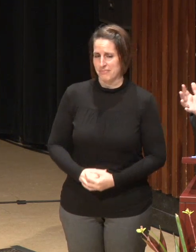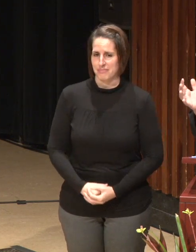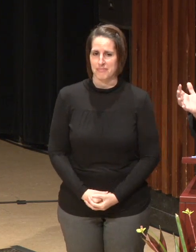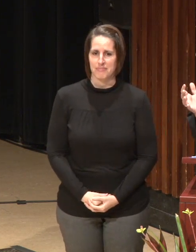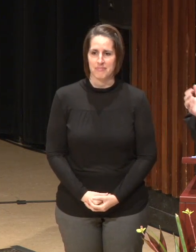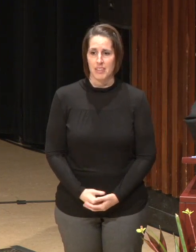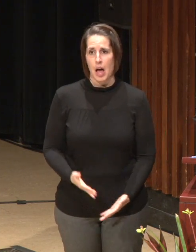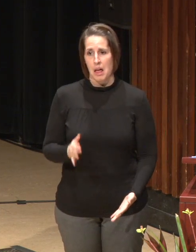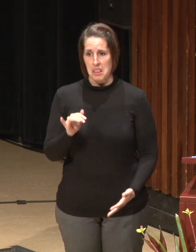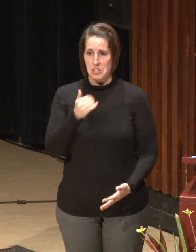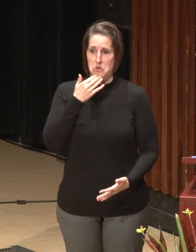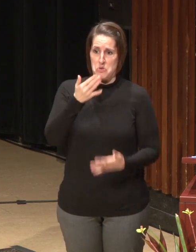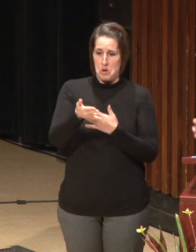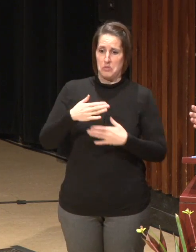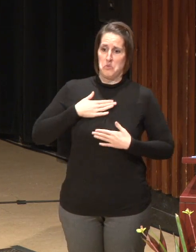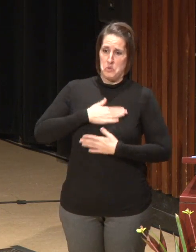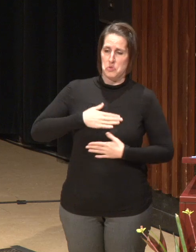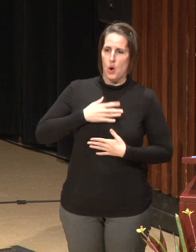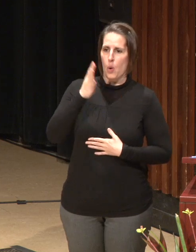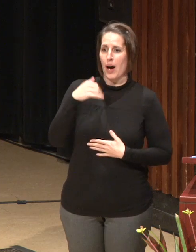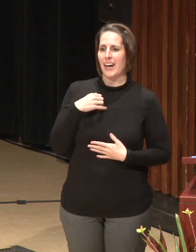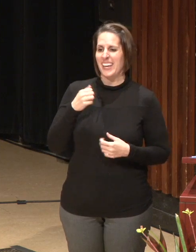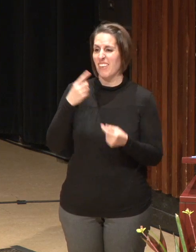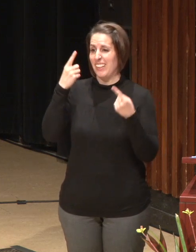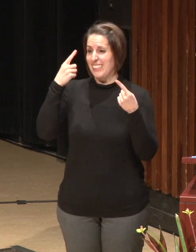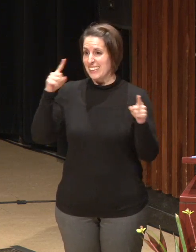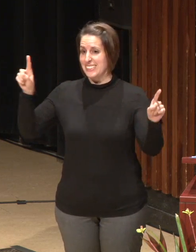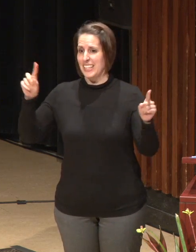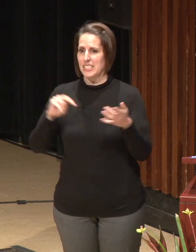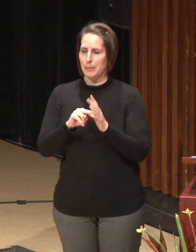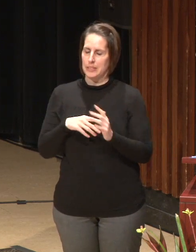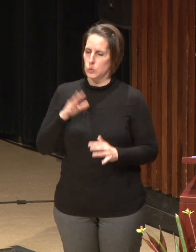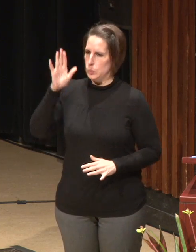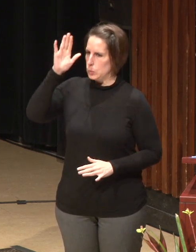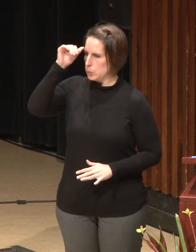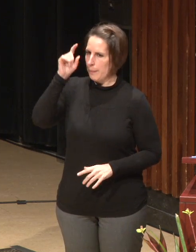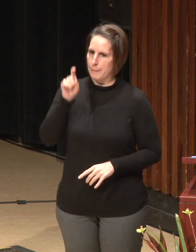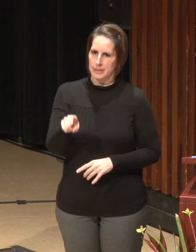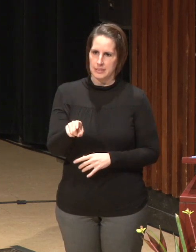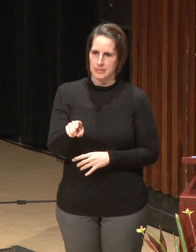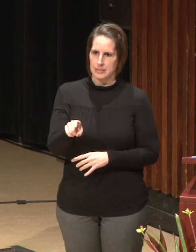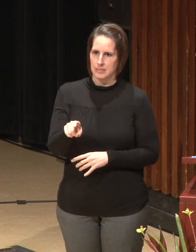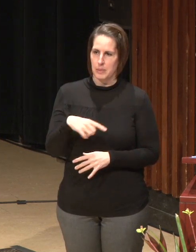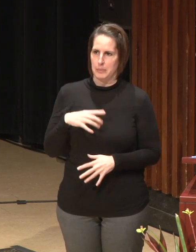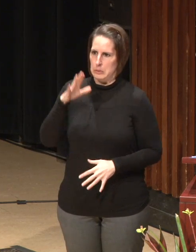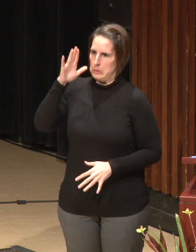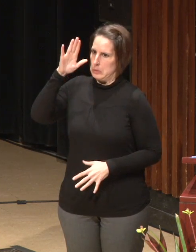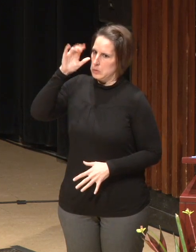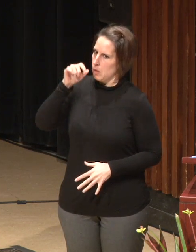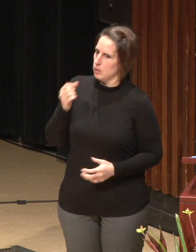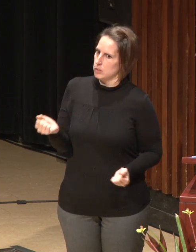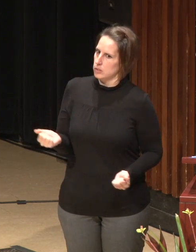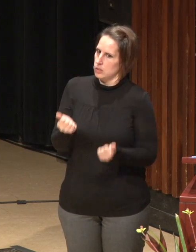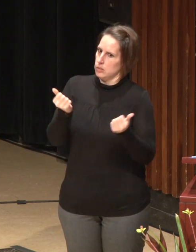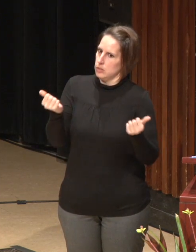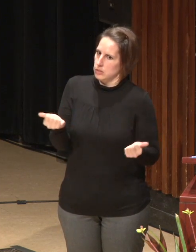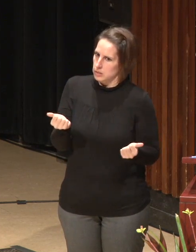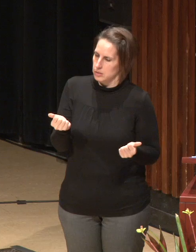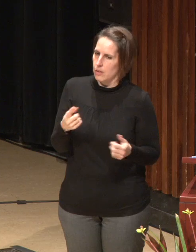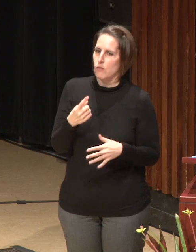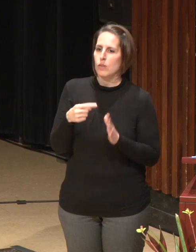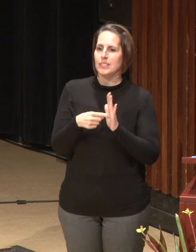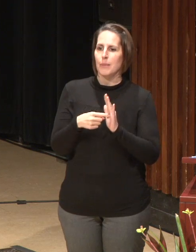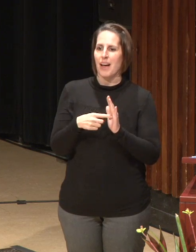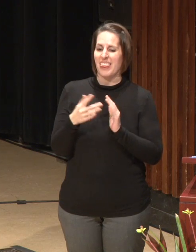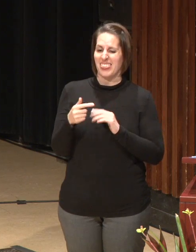And that's good, because success in life often requires perseverance, perhaps a lot of perseverance. For instance, this is my